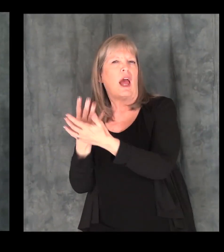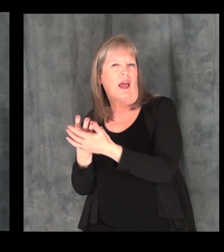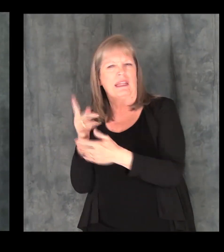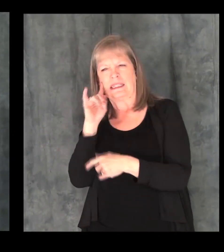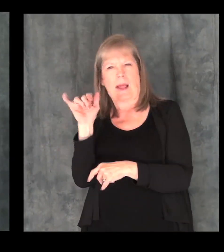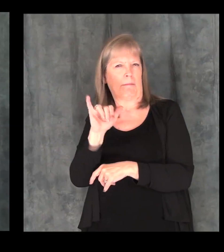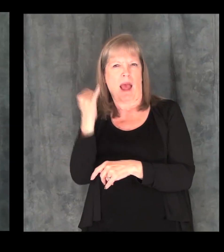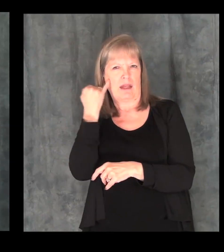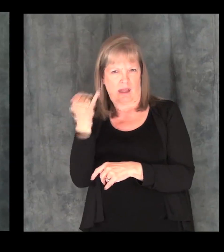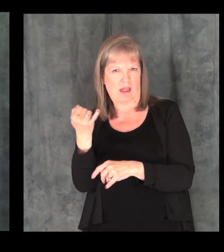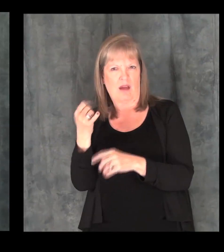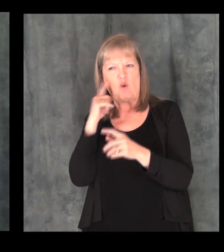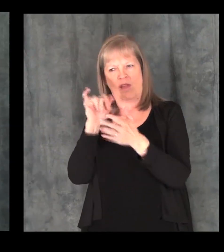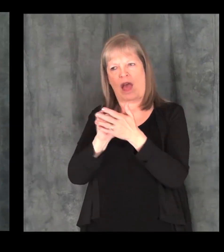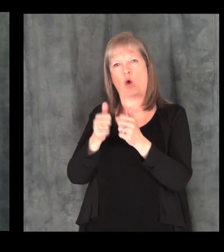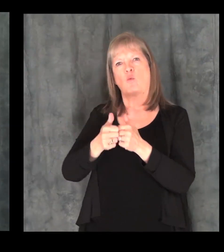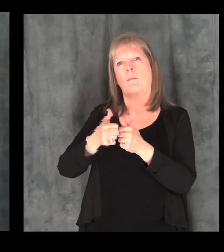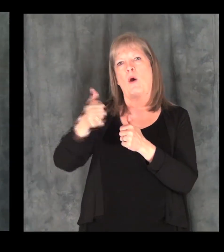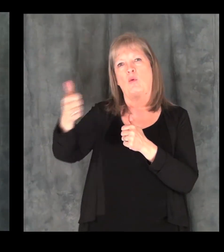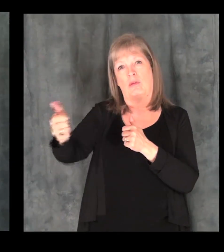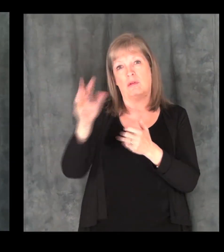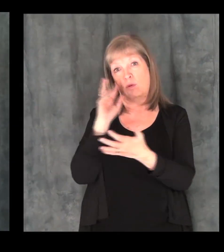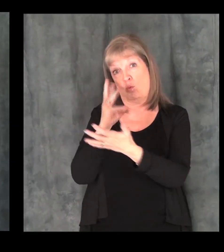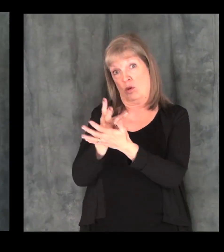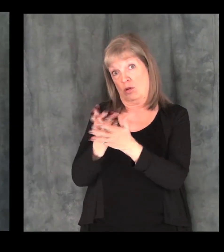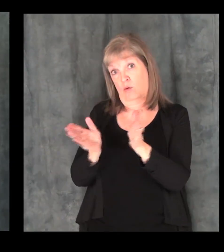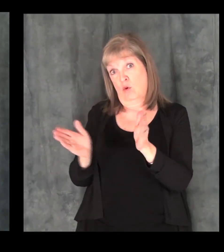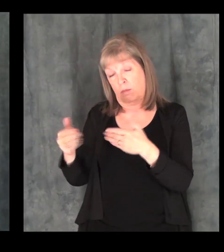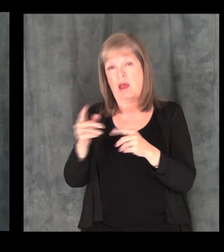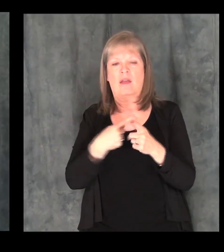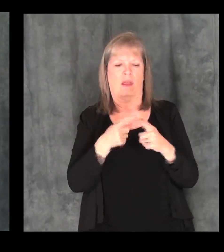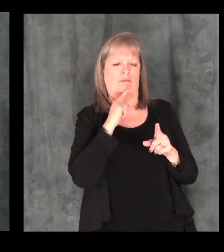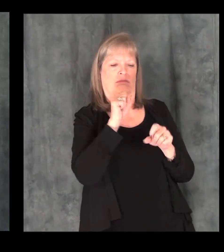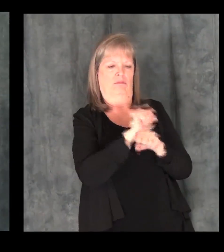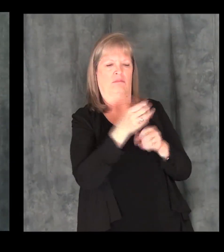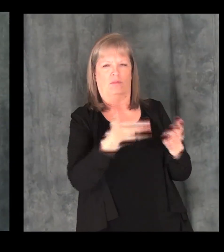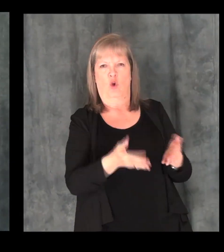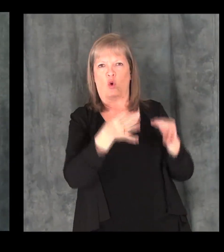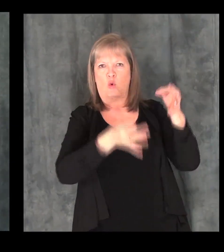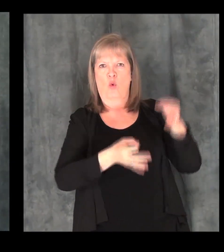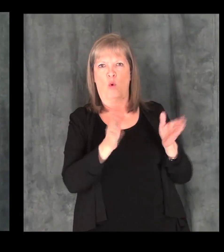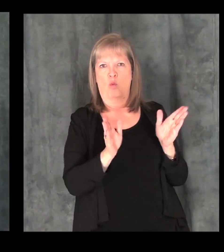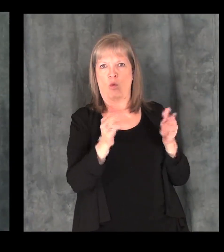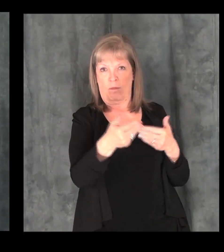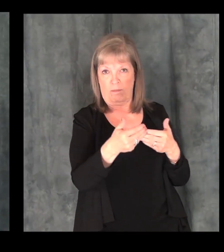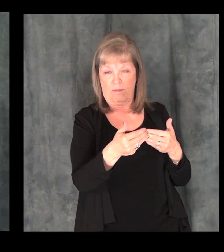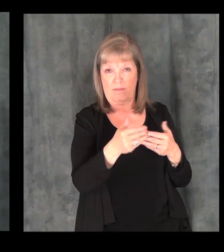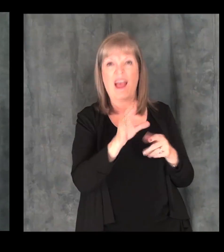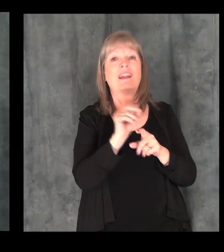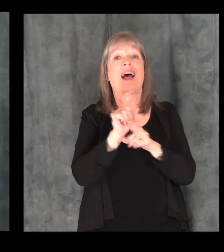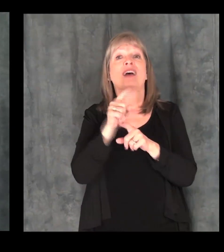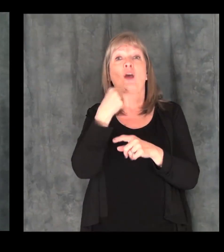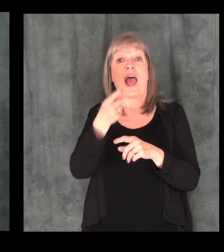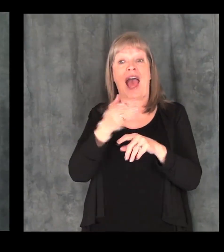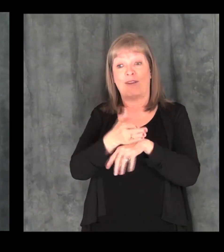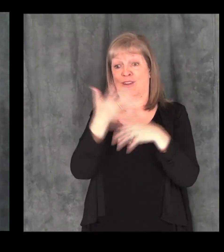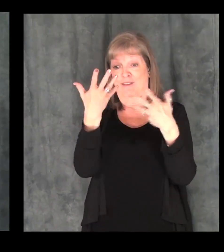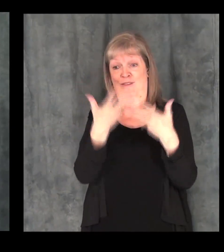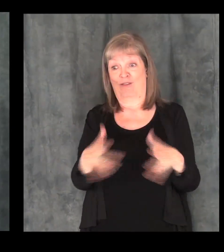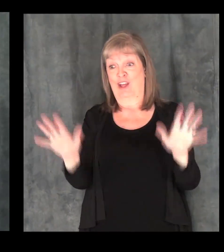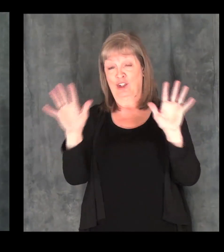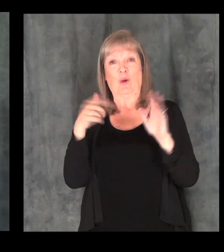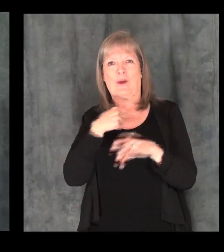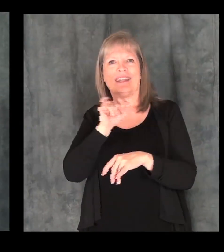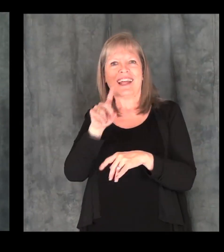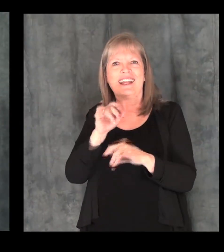find in the jail remote witness room and in the courtroom itself. As I mentioned earlier, we did a follow-up interview. So after each scenario